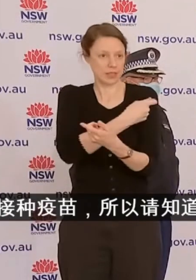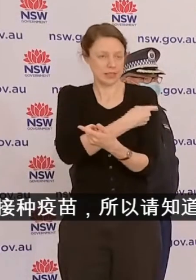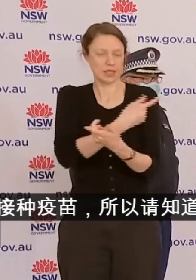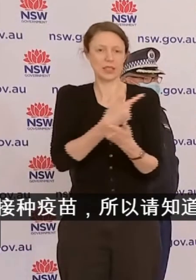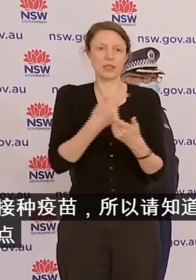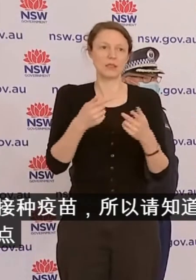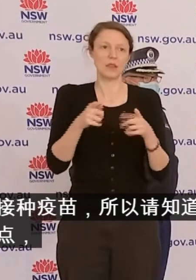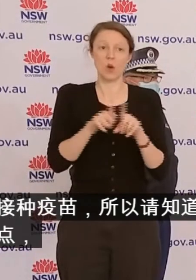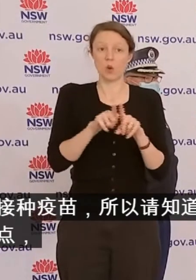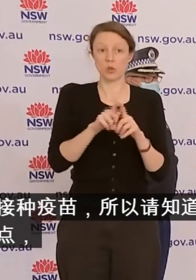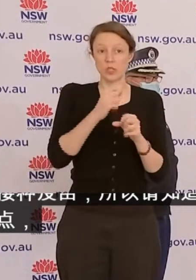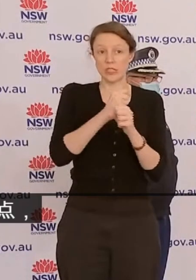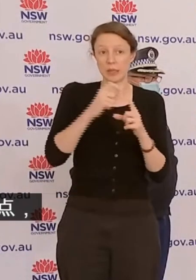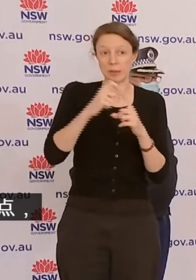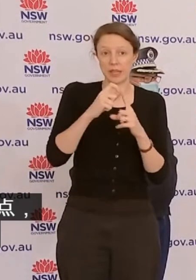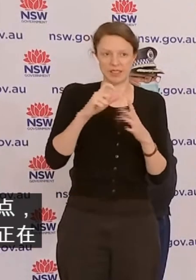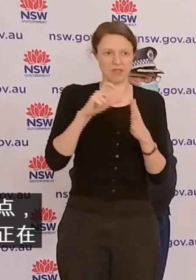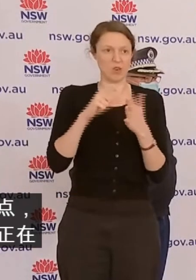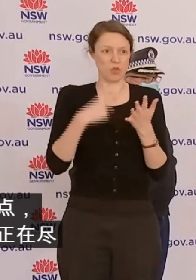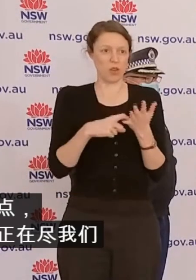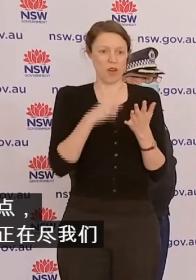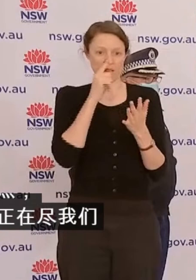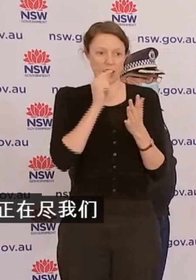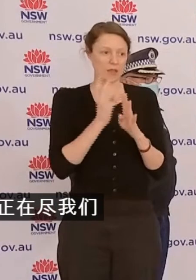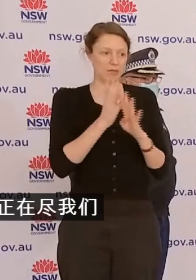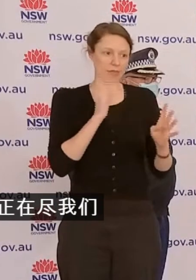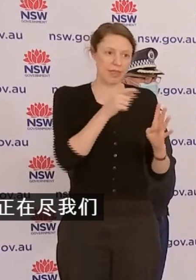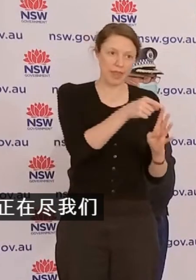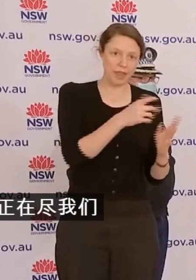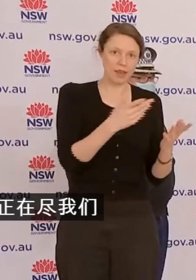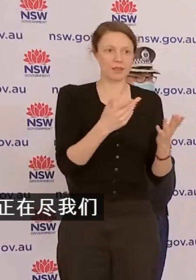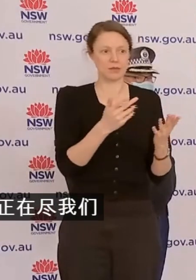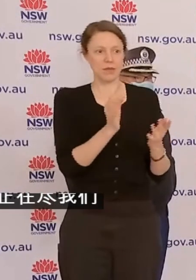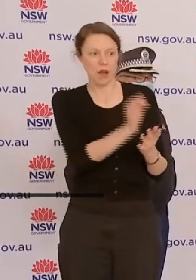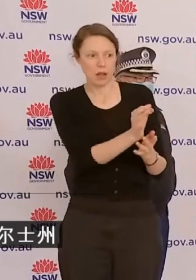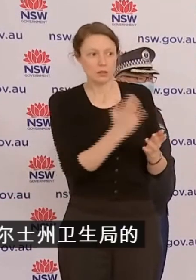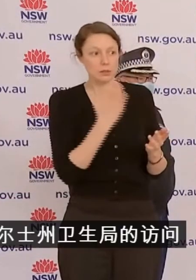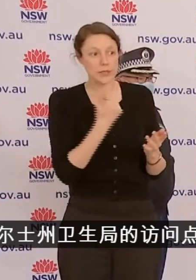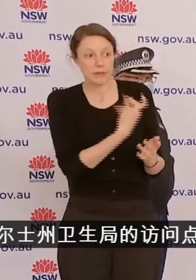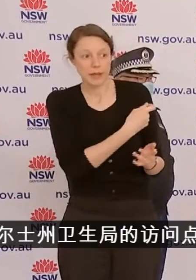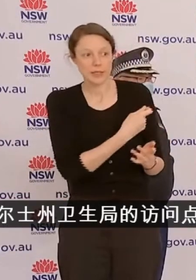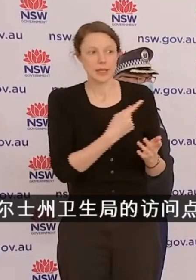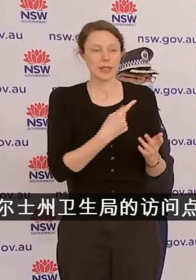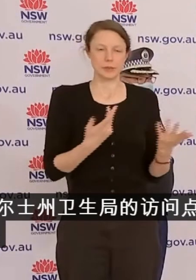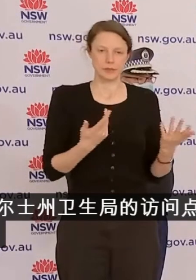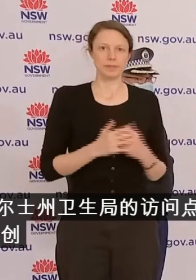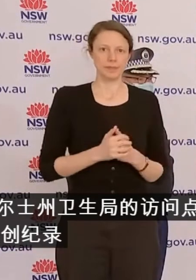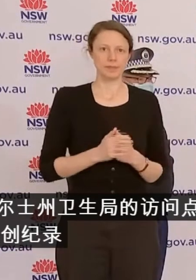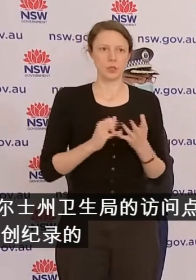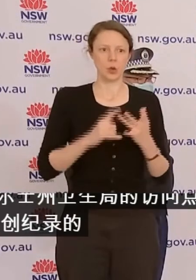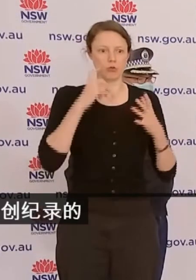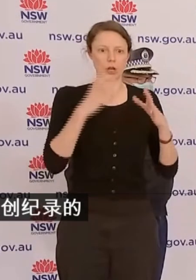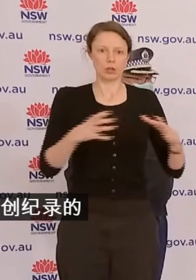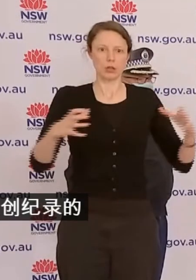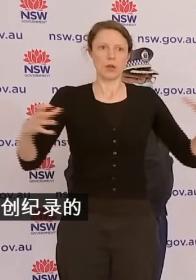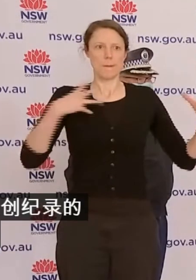there are a number of points of access, but of course we're doing what we can to also increase the points of access through New South Wales Health. And I think yesterday was the record,